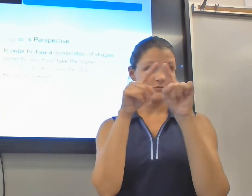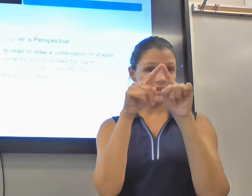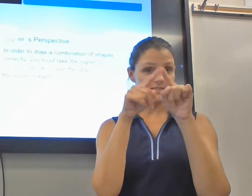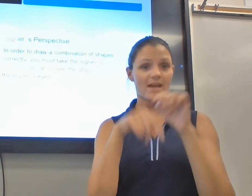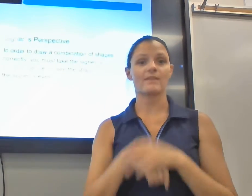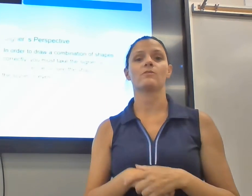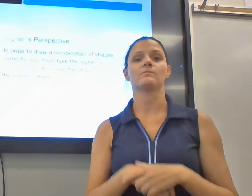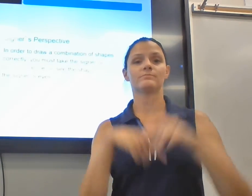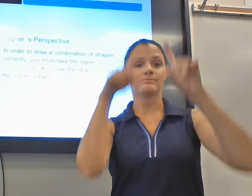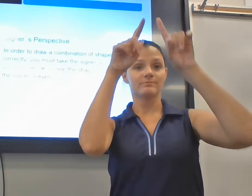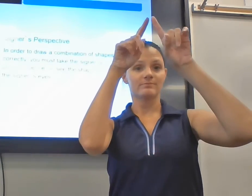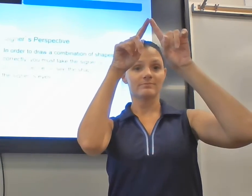rectangle,